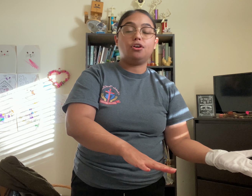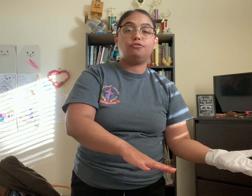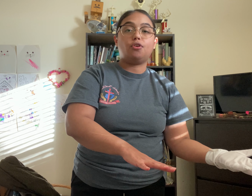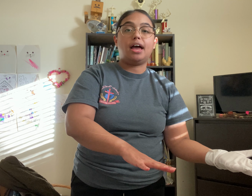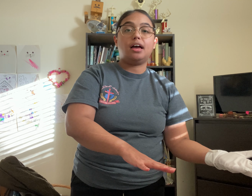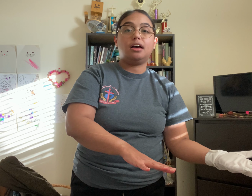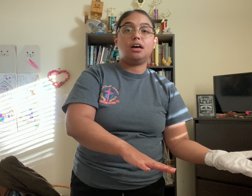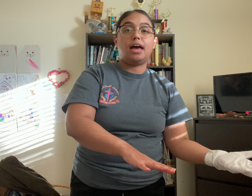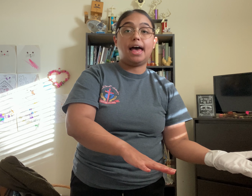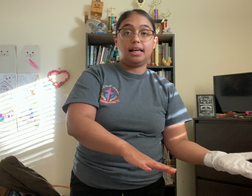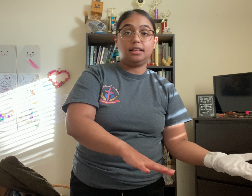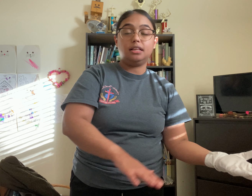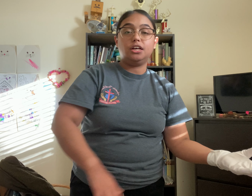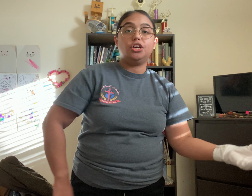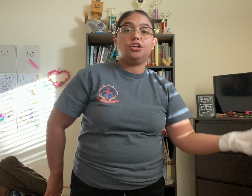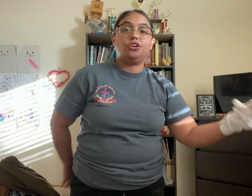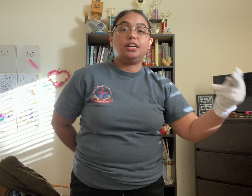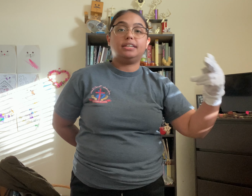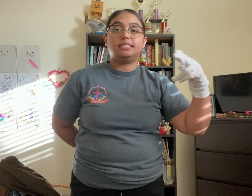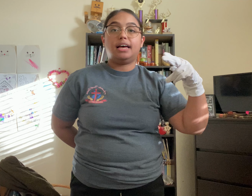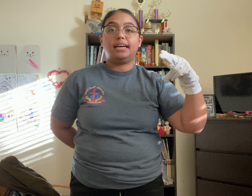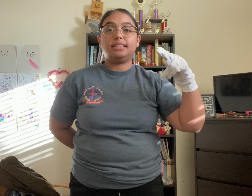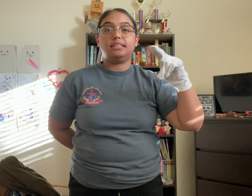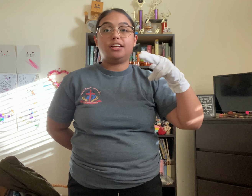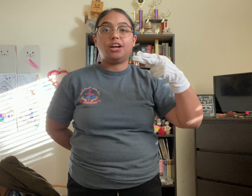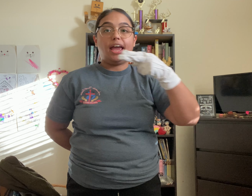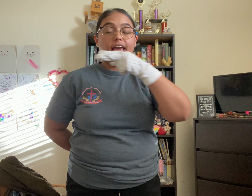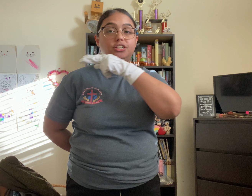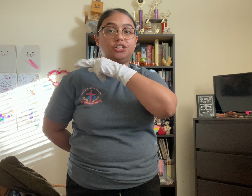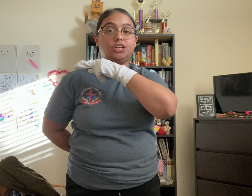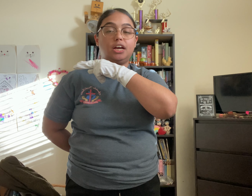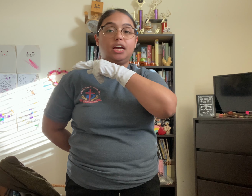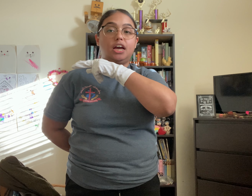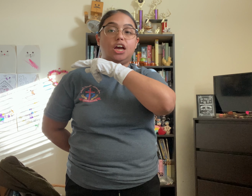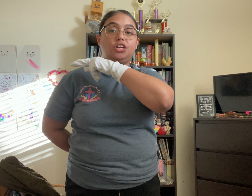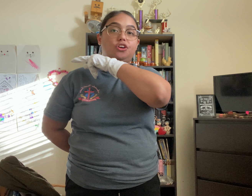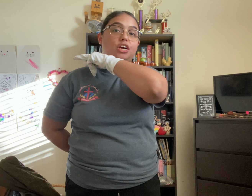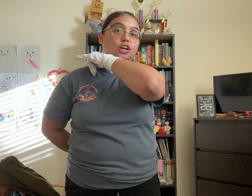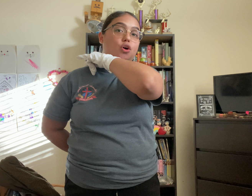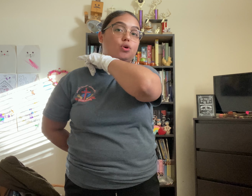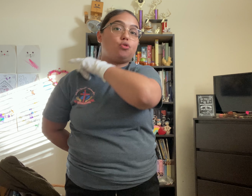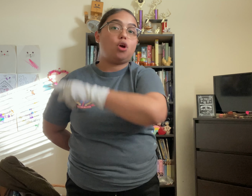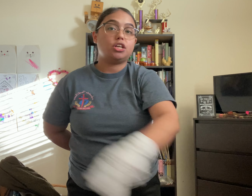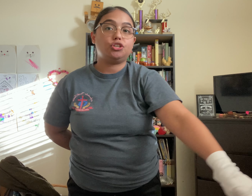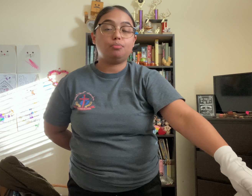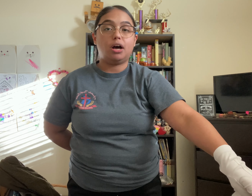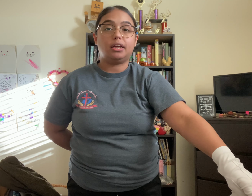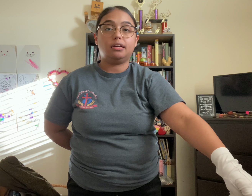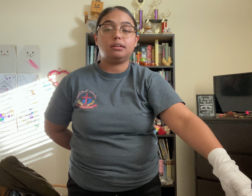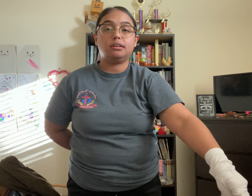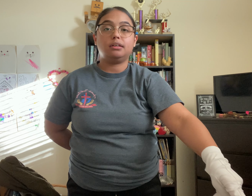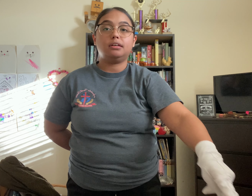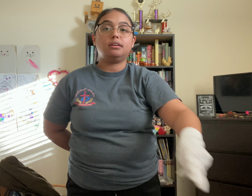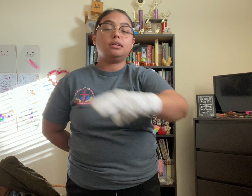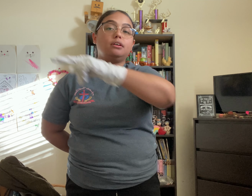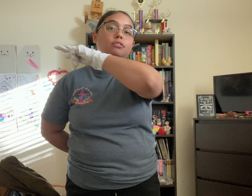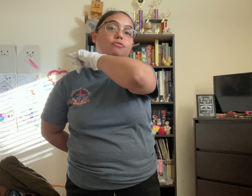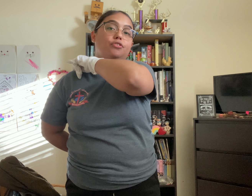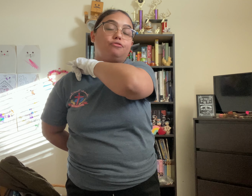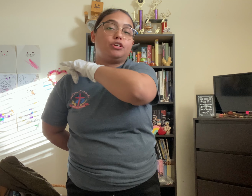for hell, you're going to sign the letter H and you're going to go across your body for the first